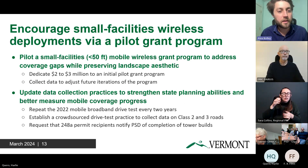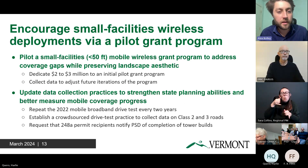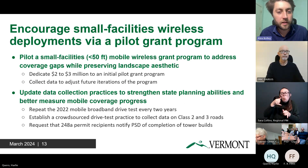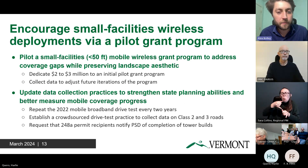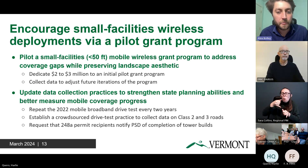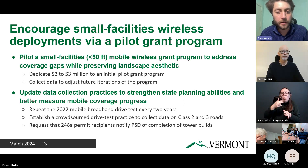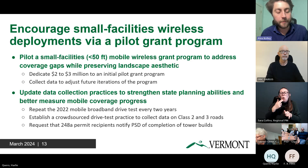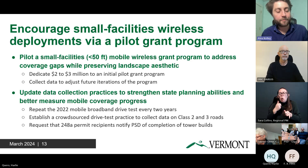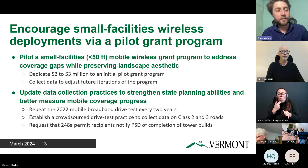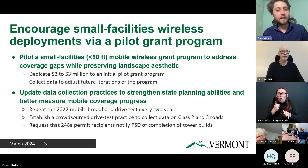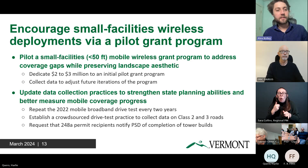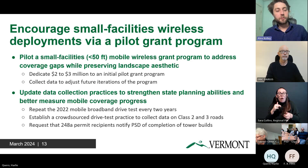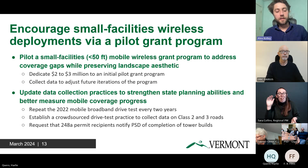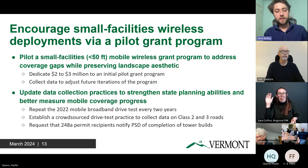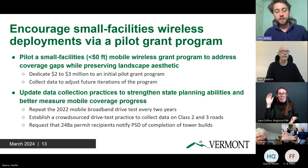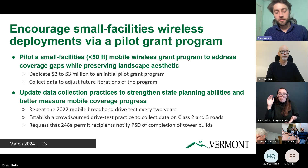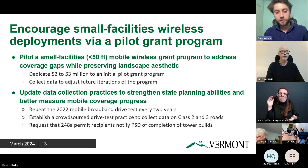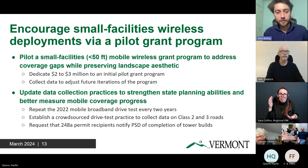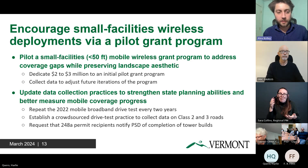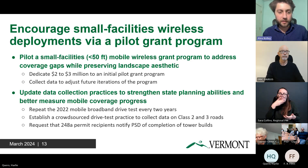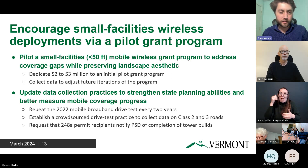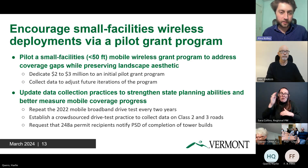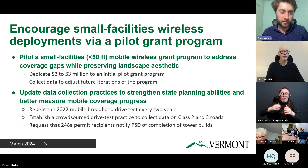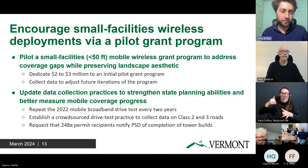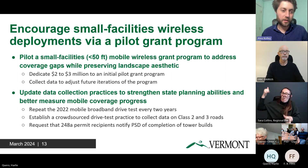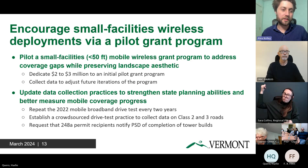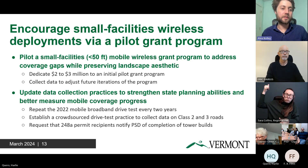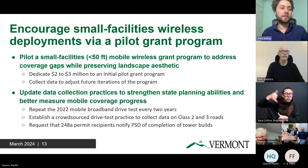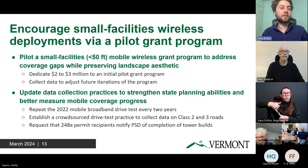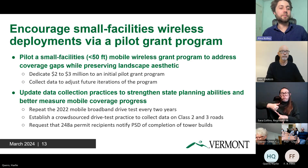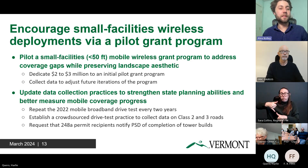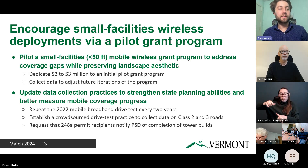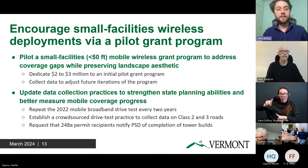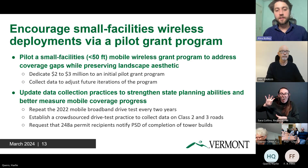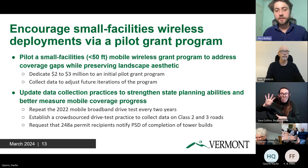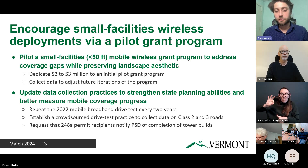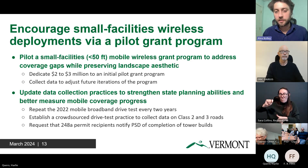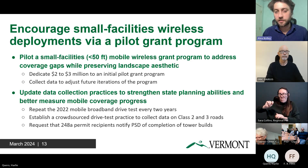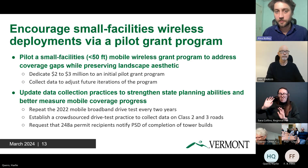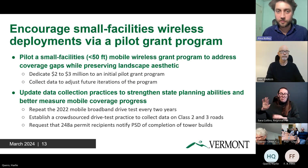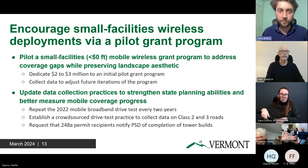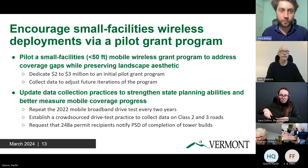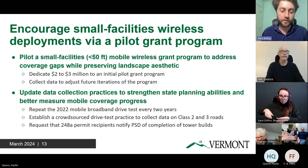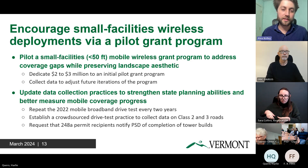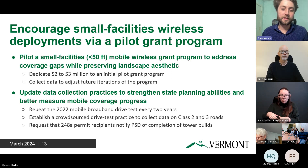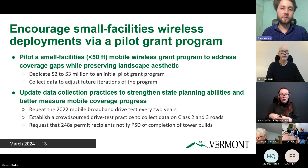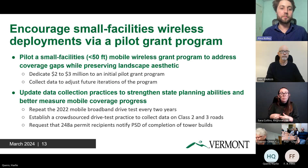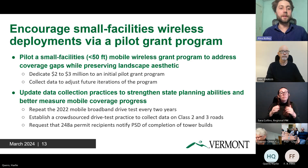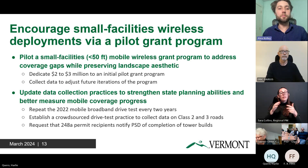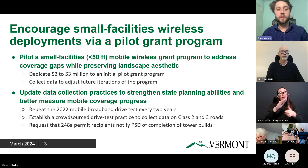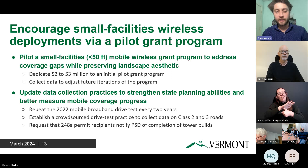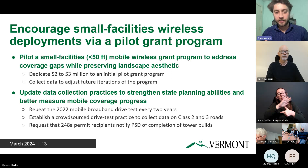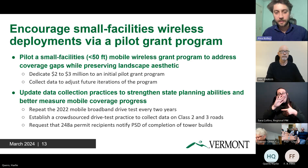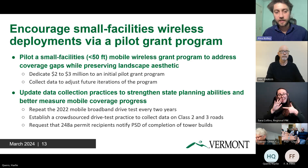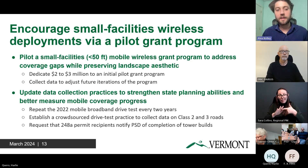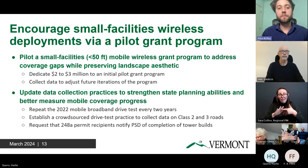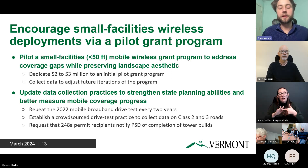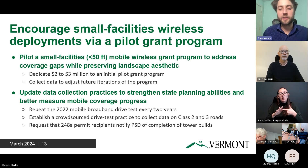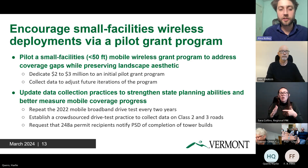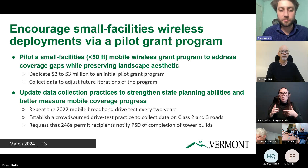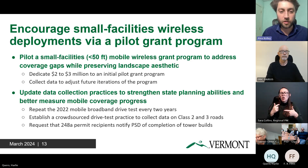gaps. And lastly, we made a number of recommendations on this front to update data collection practices for the state to better